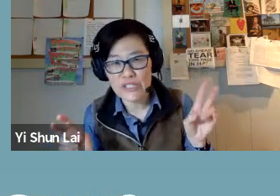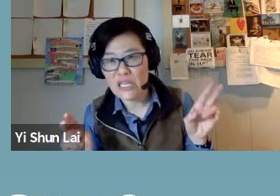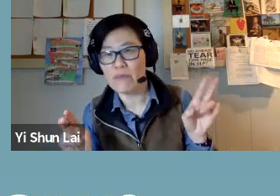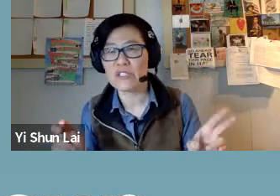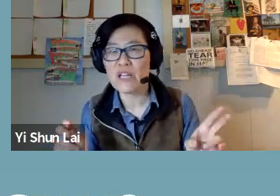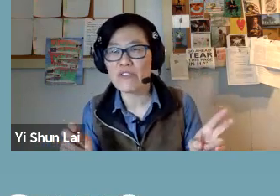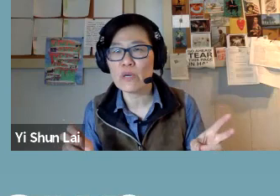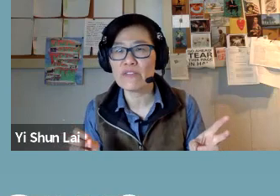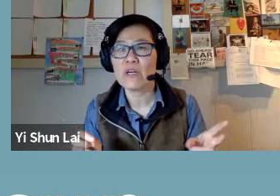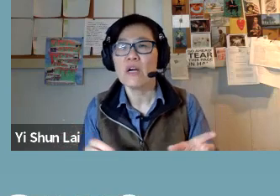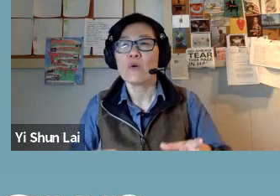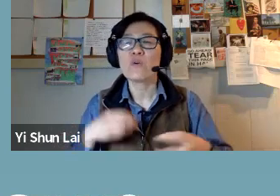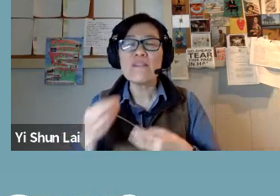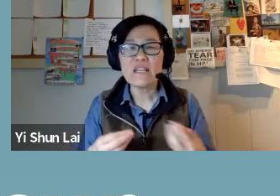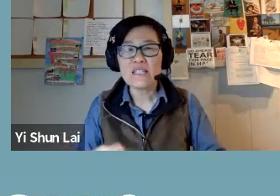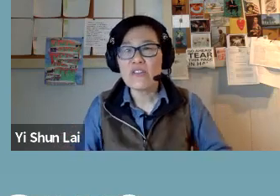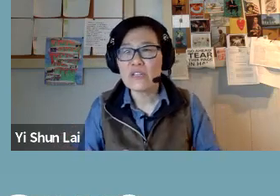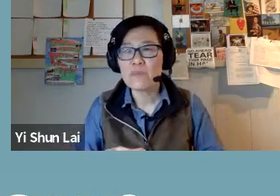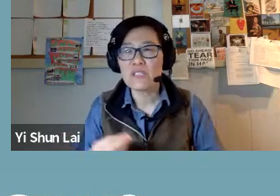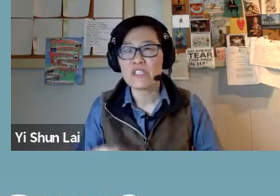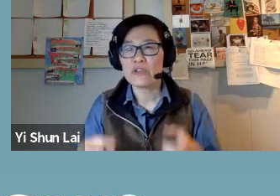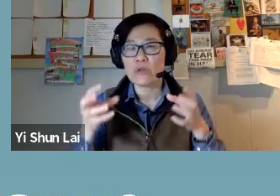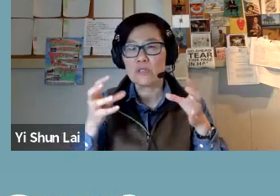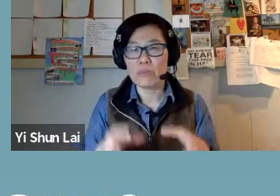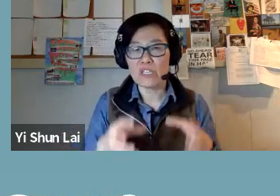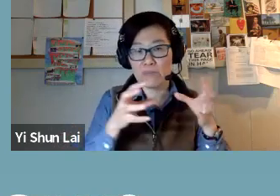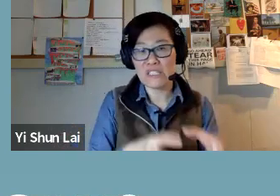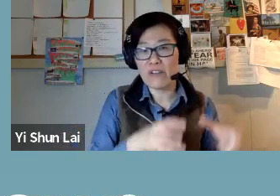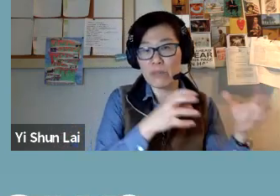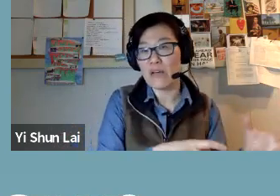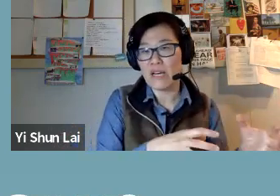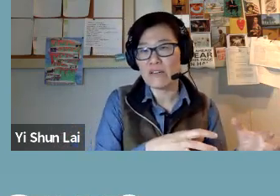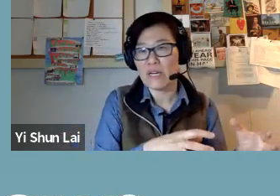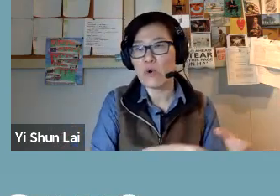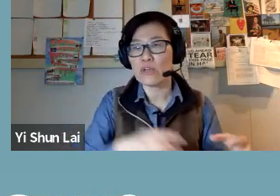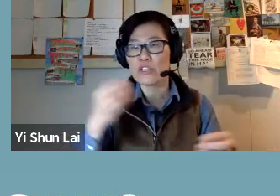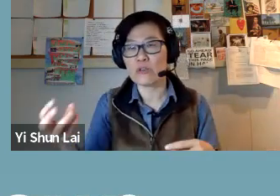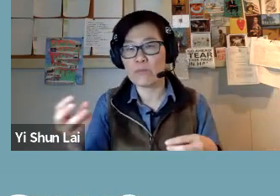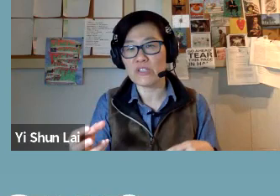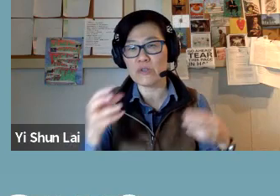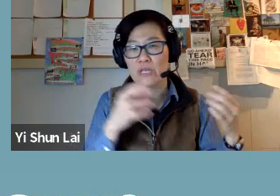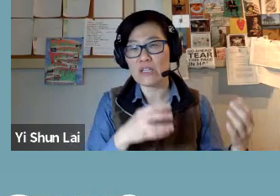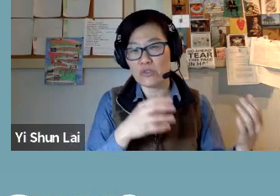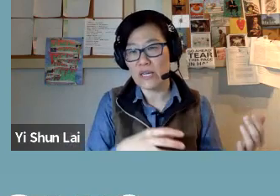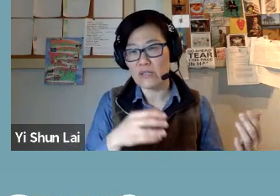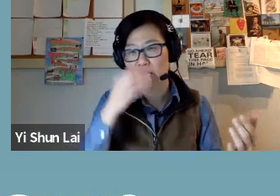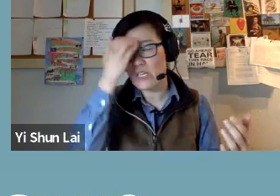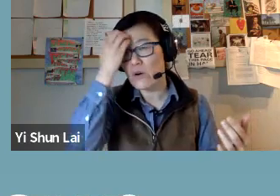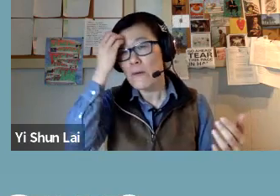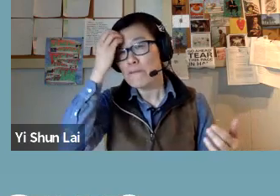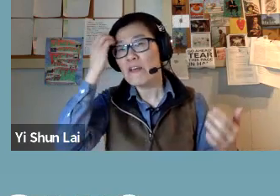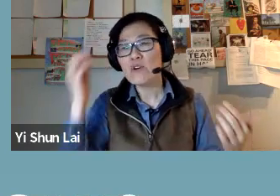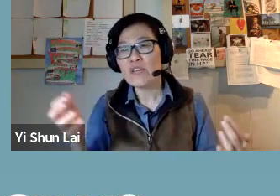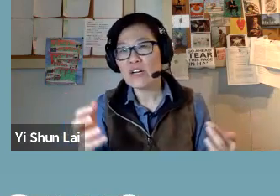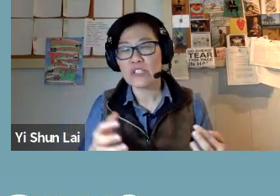the hardest time of his life, or whatever, write things down that are specific to your book's specific plot line, right? Or to your book's unique strengths, okay?